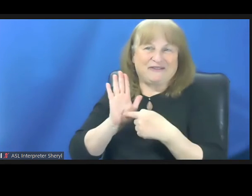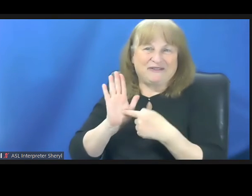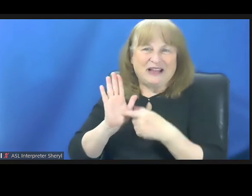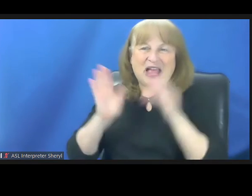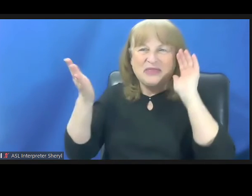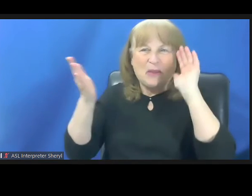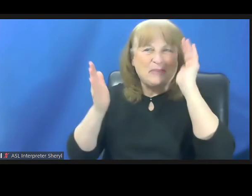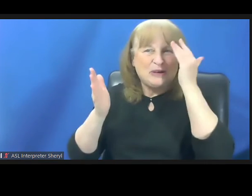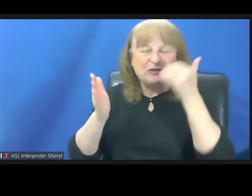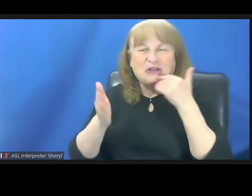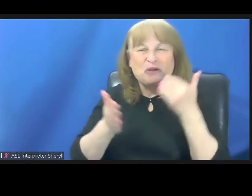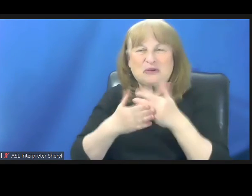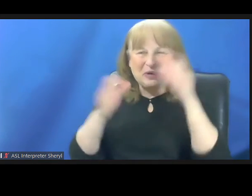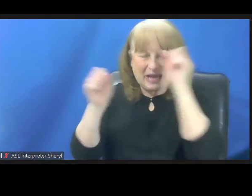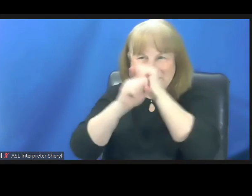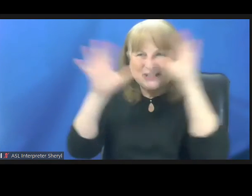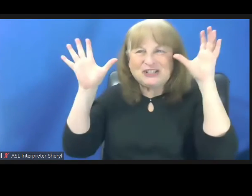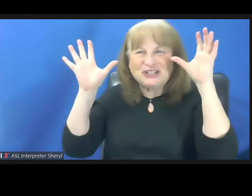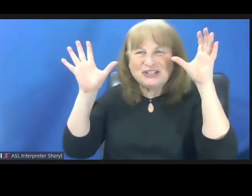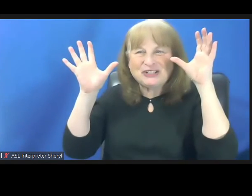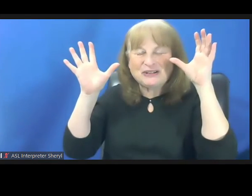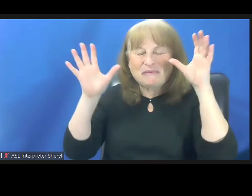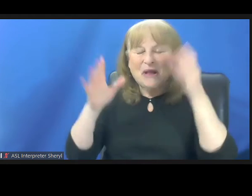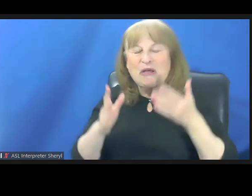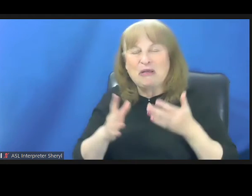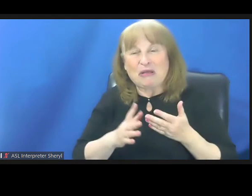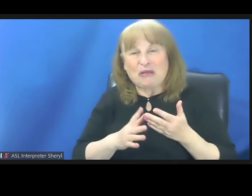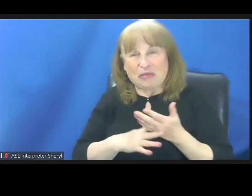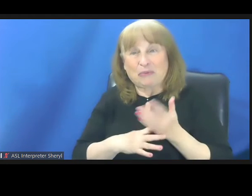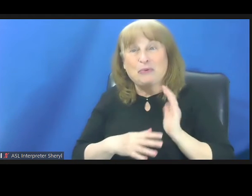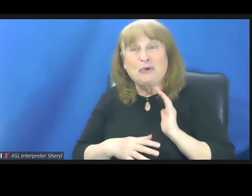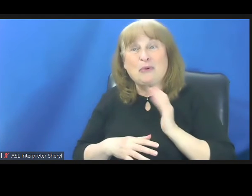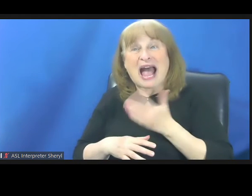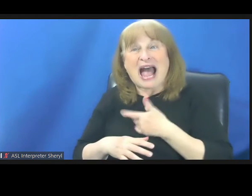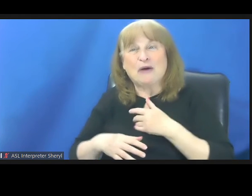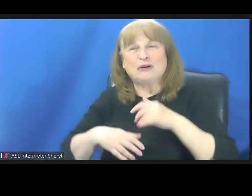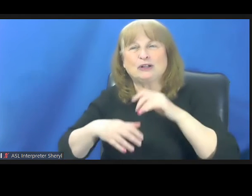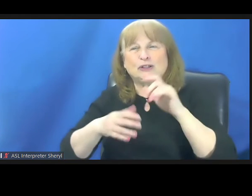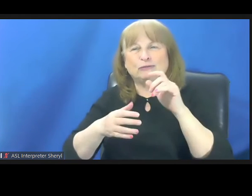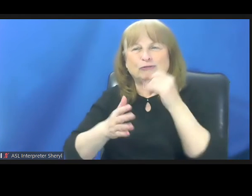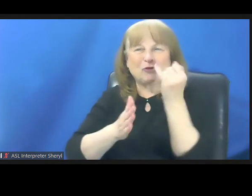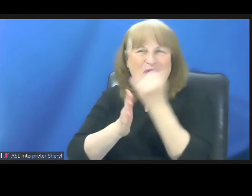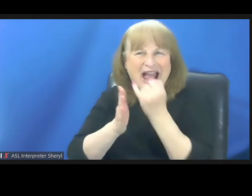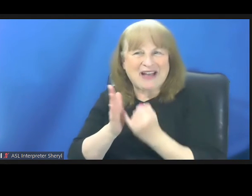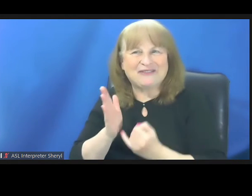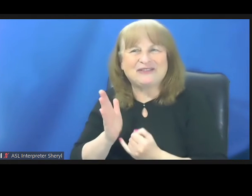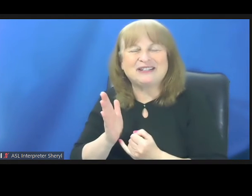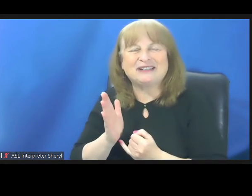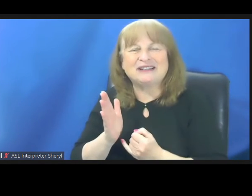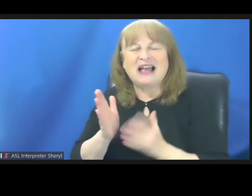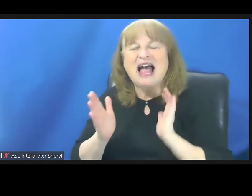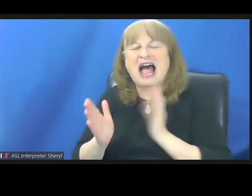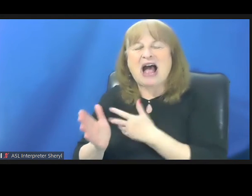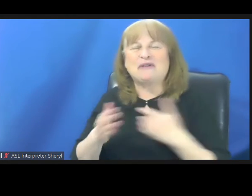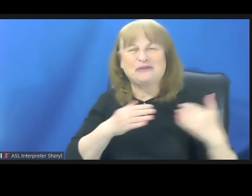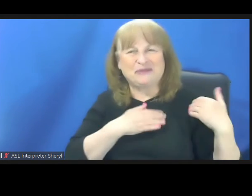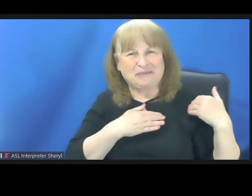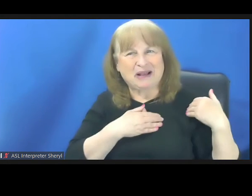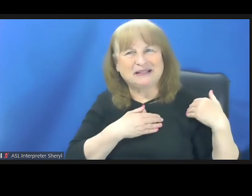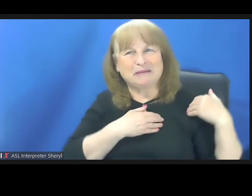here. But it's through our craft, and the responsibility is ours.